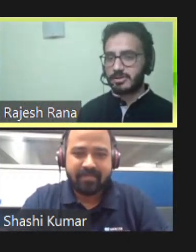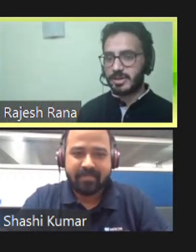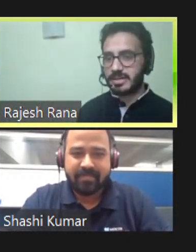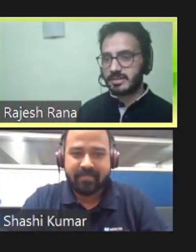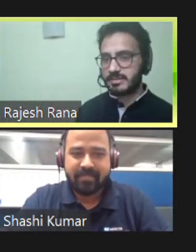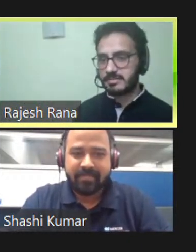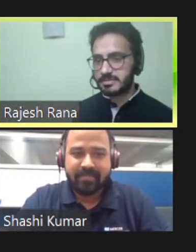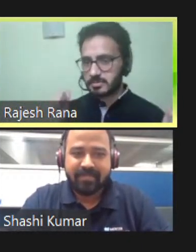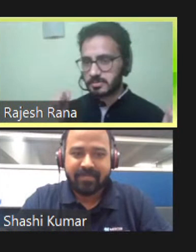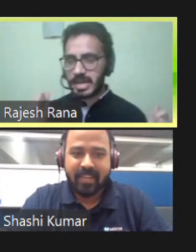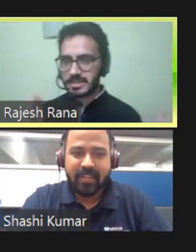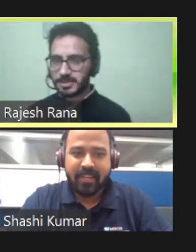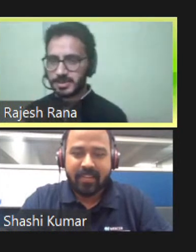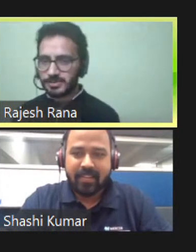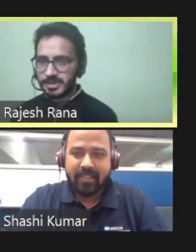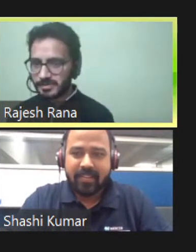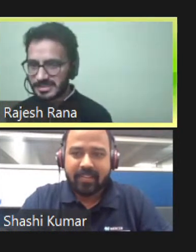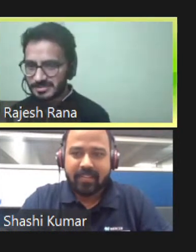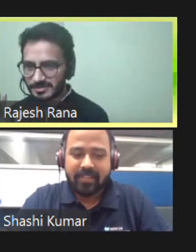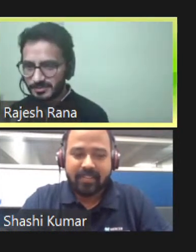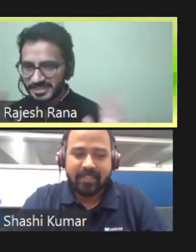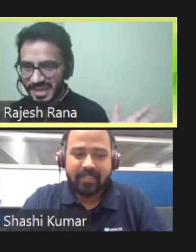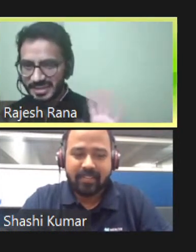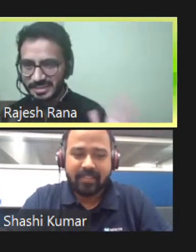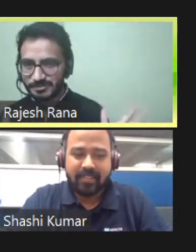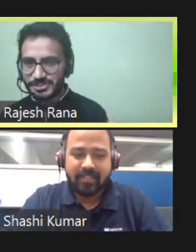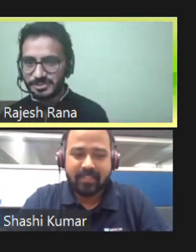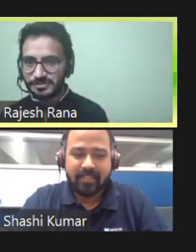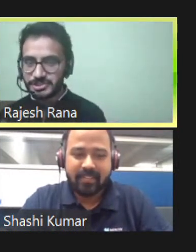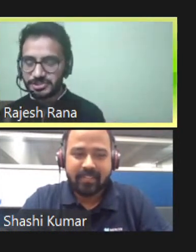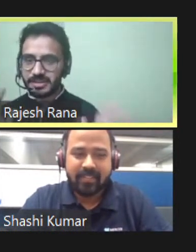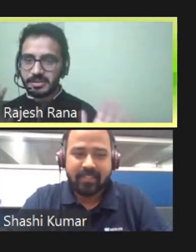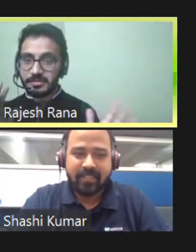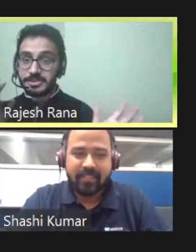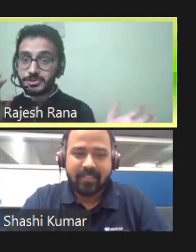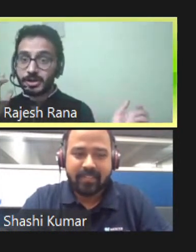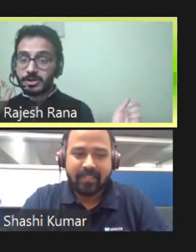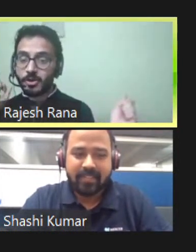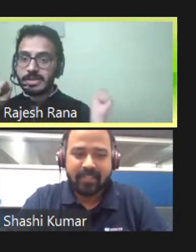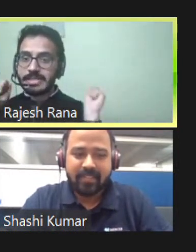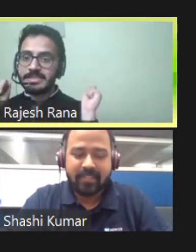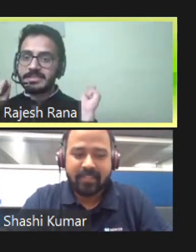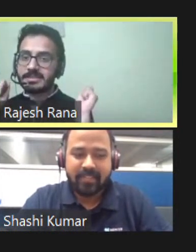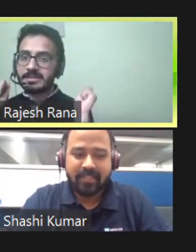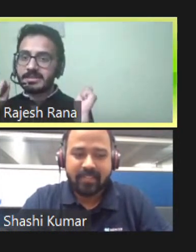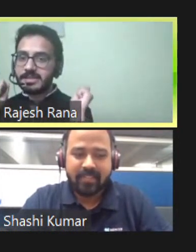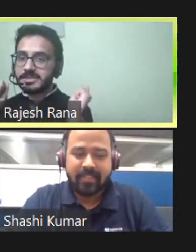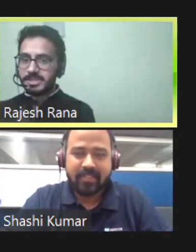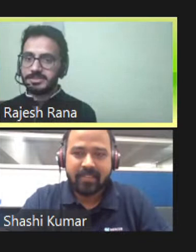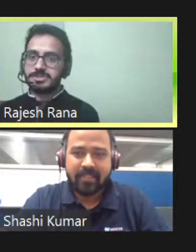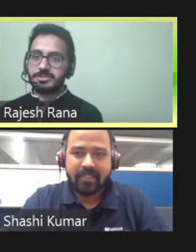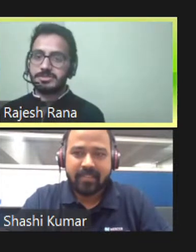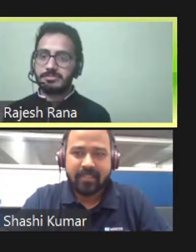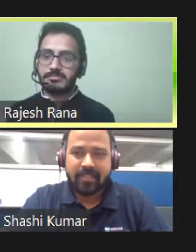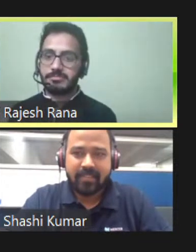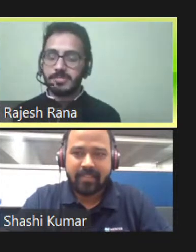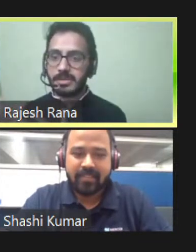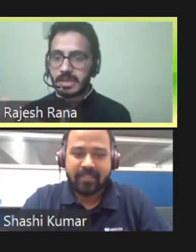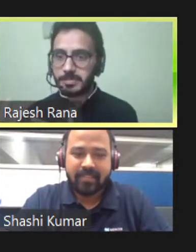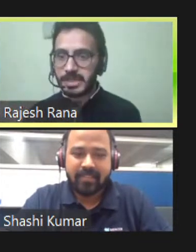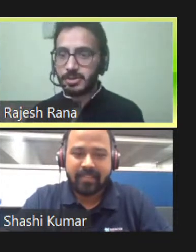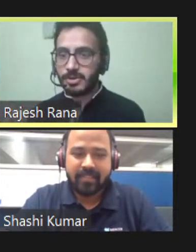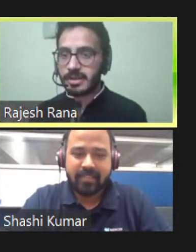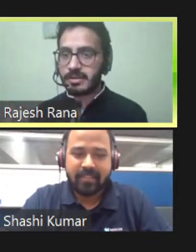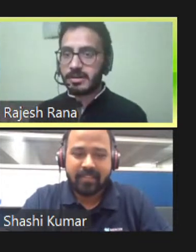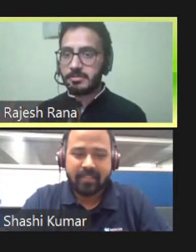add on to it. So as per you, what's that invention which not only change